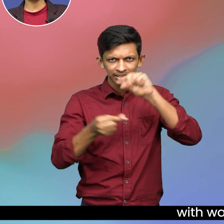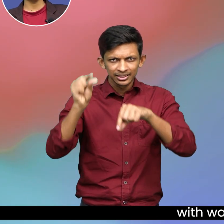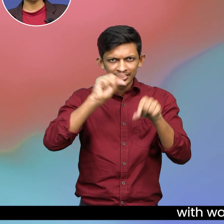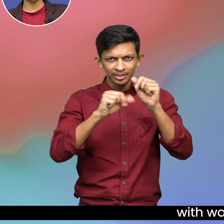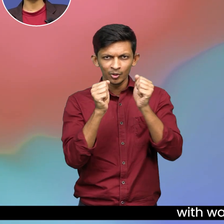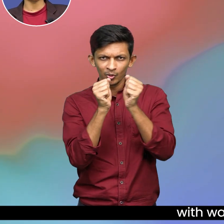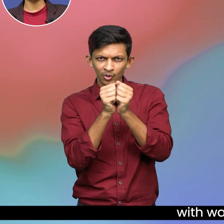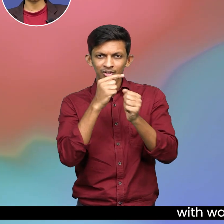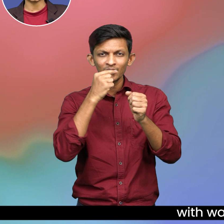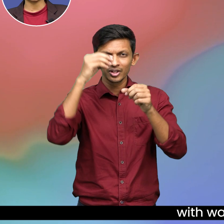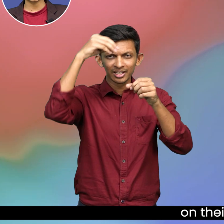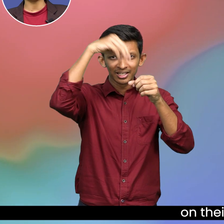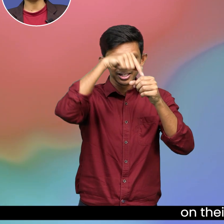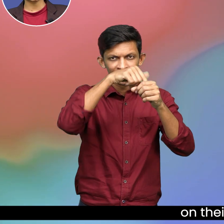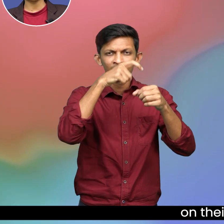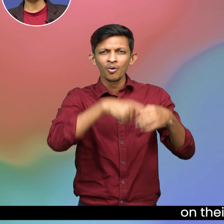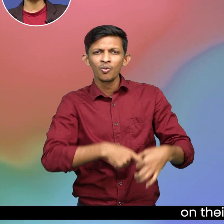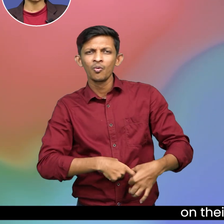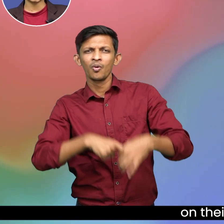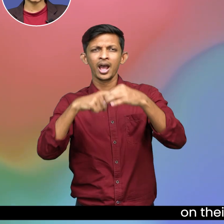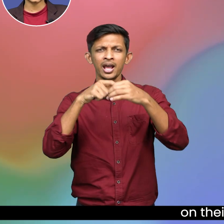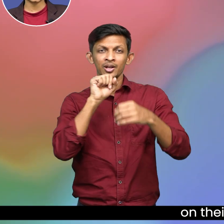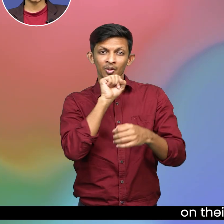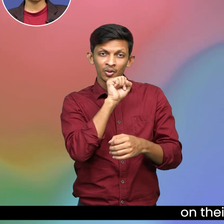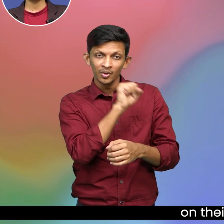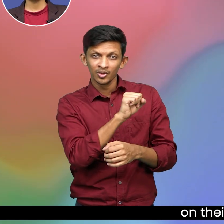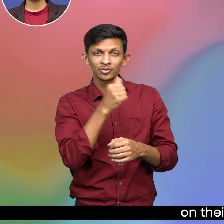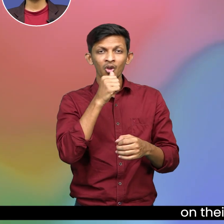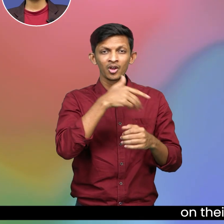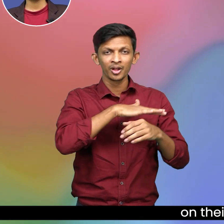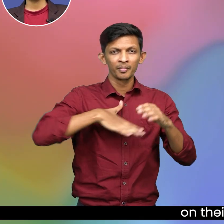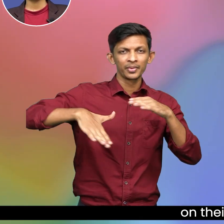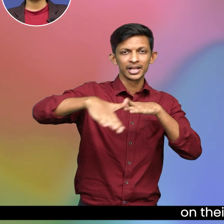with waterproof quality on their outer surface.